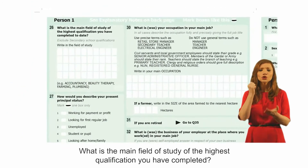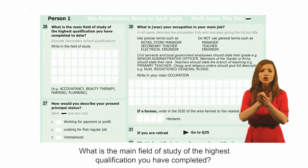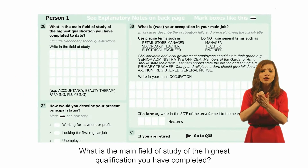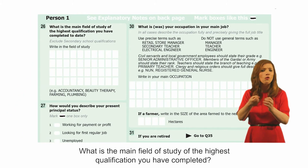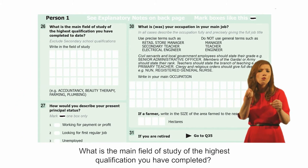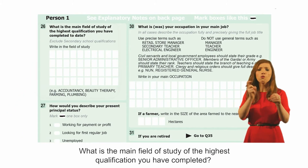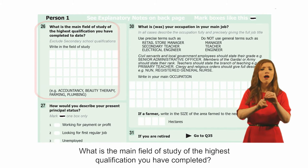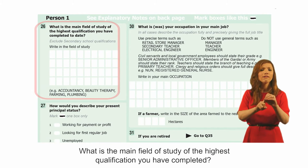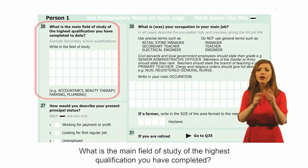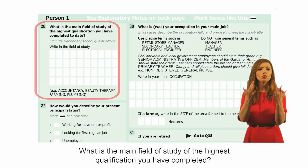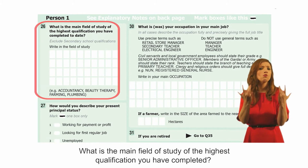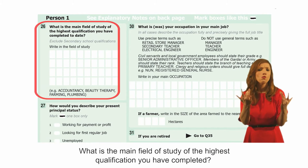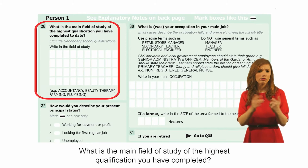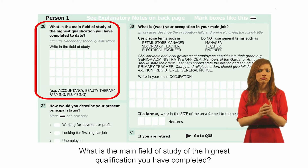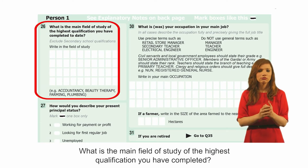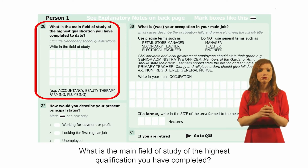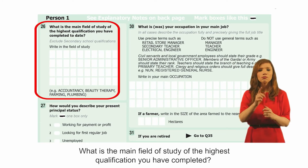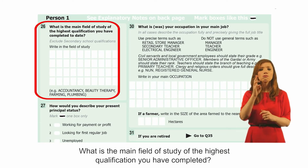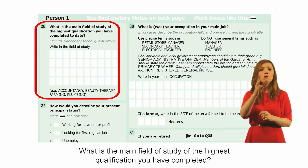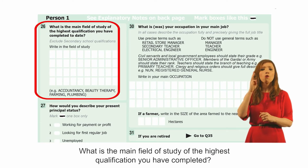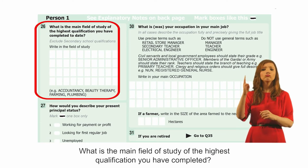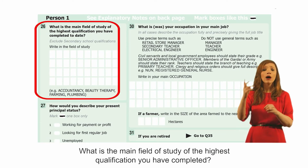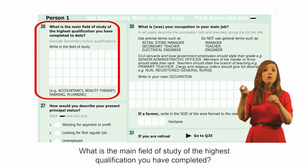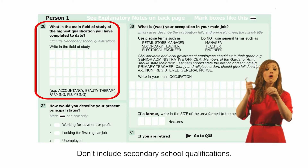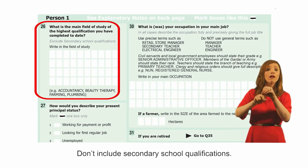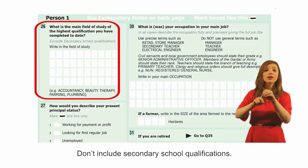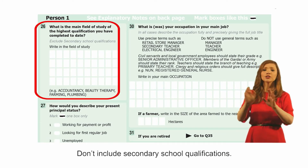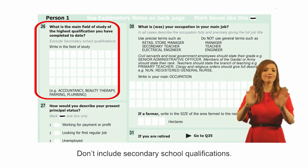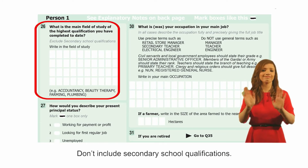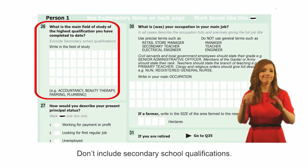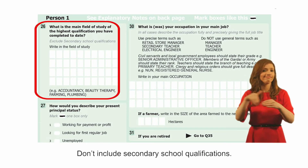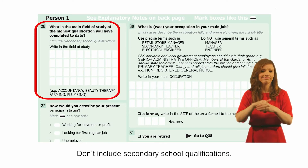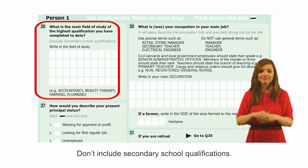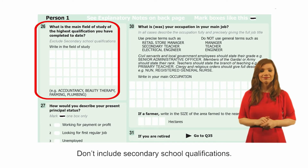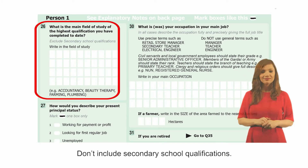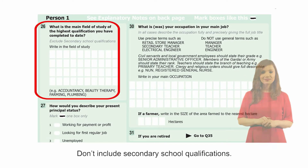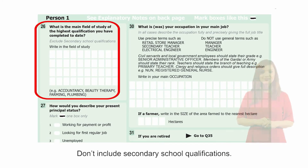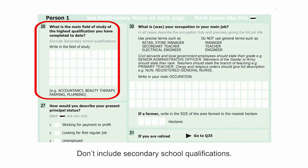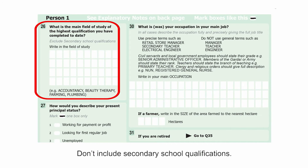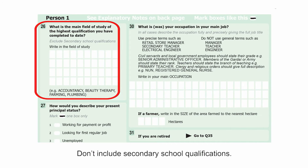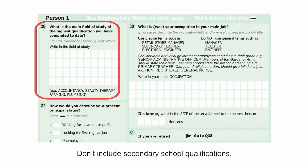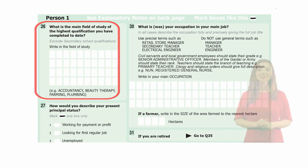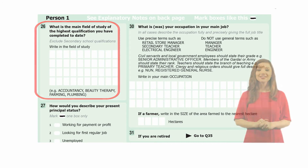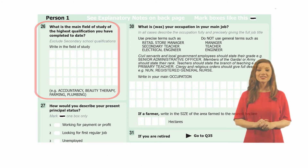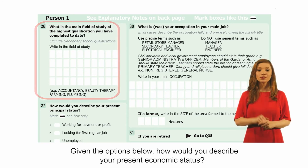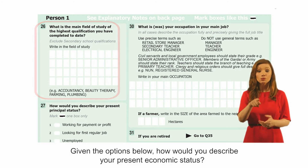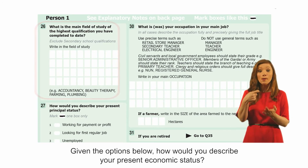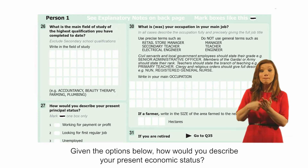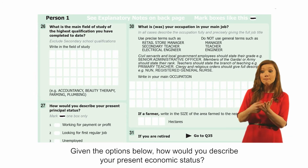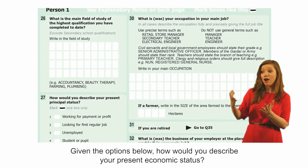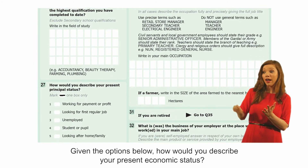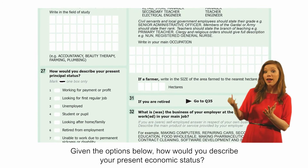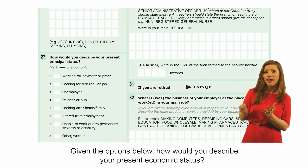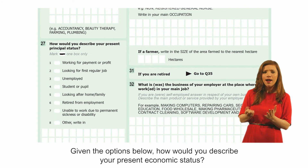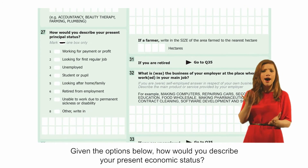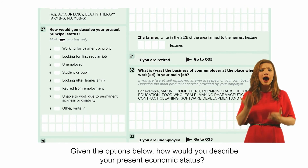What is the main field of study of the highest qualification you have completed? Don't include secondary school qualifications.